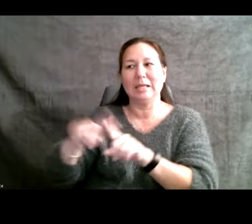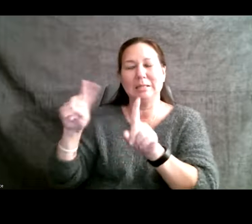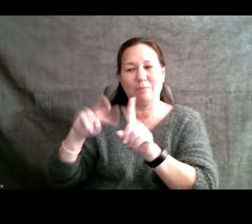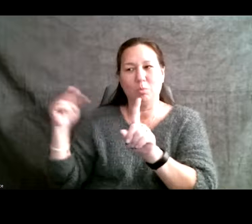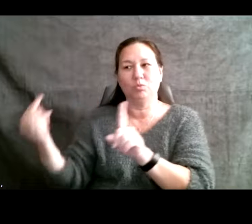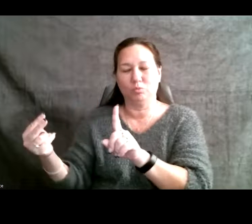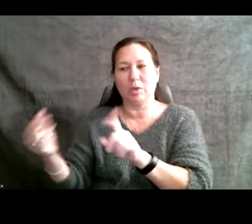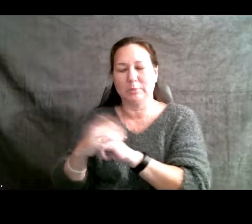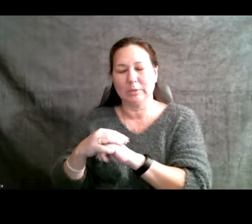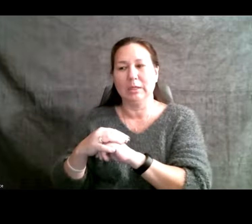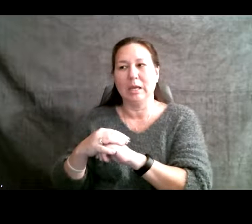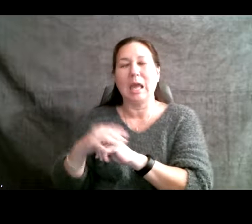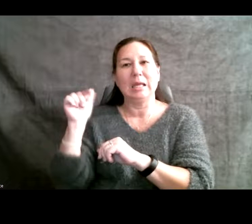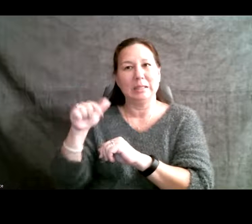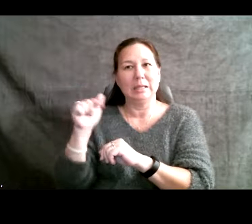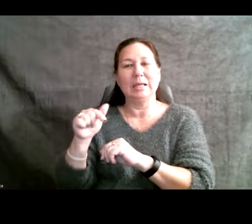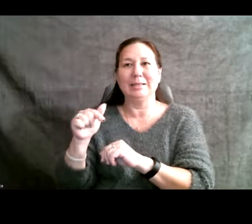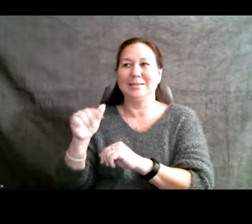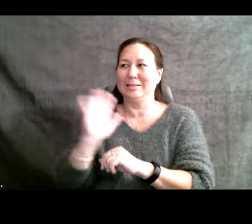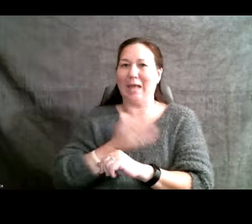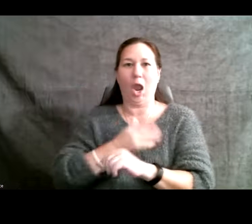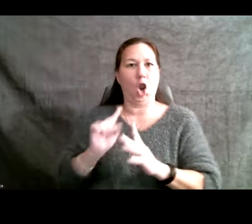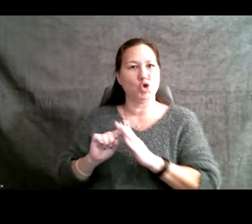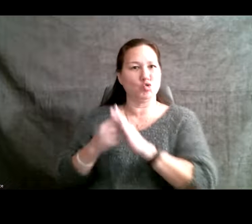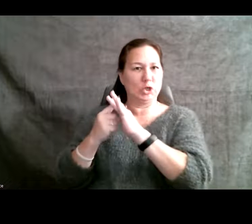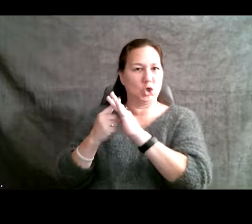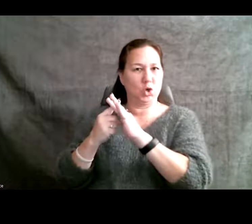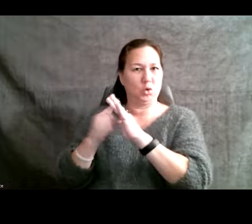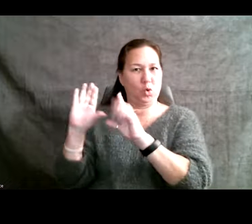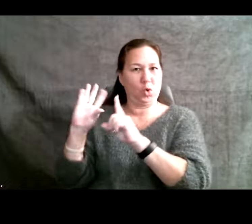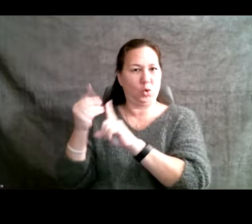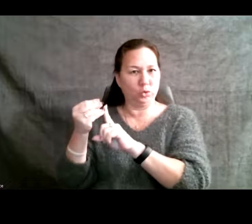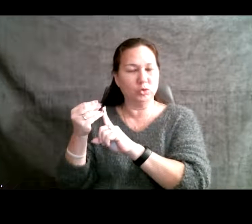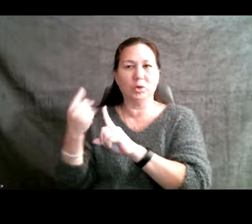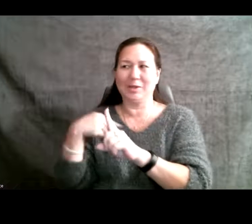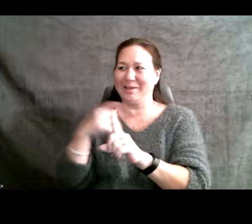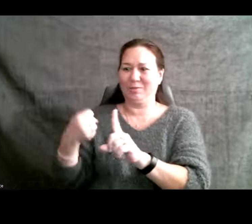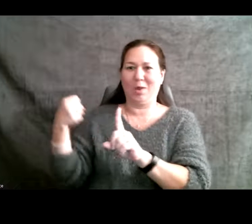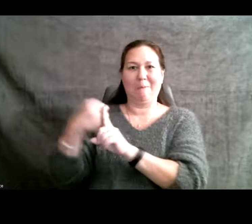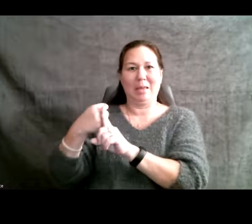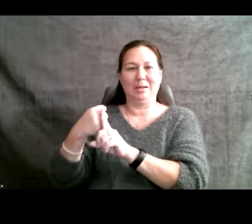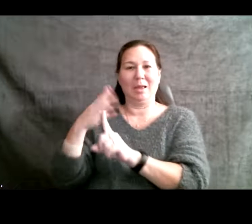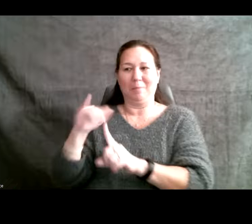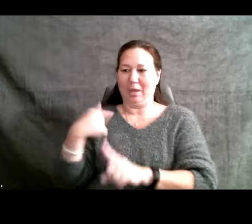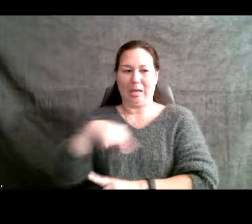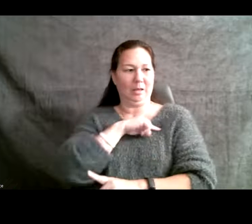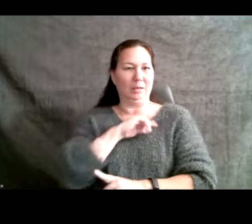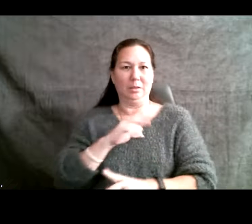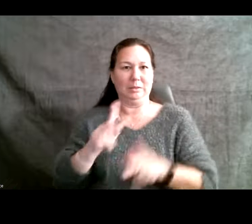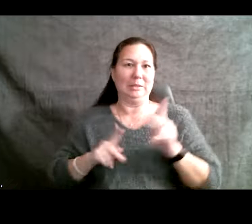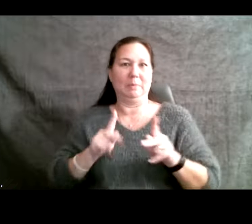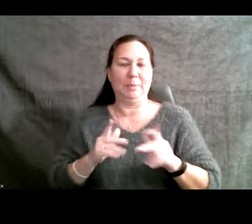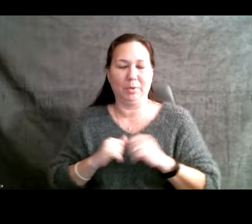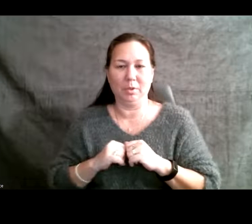Aboriginal culture that's being acted. It's us as people. So we be ourselves if we don't